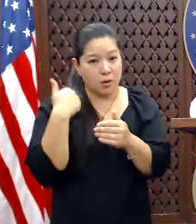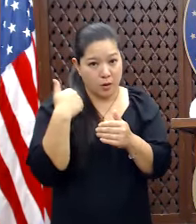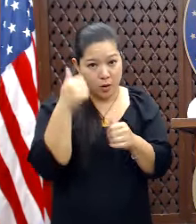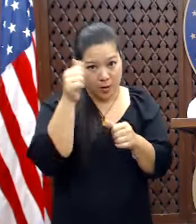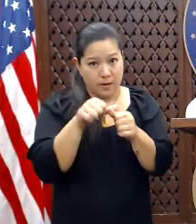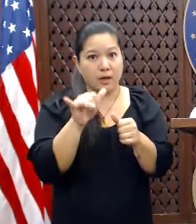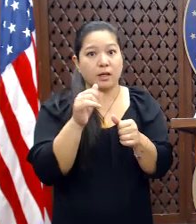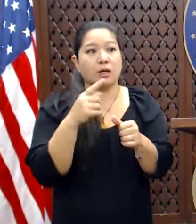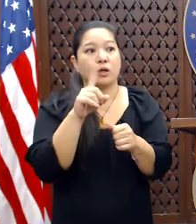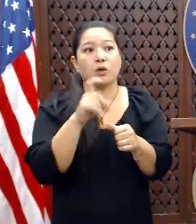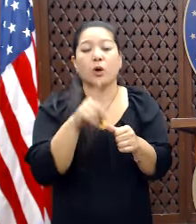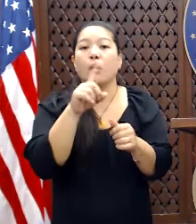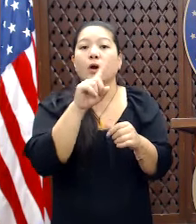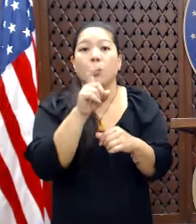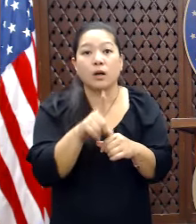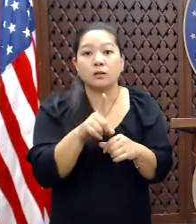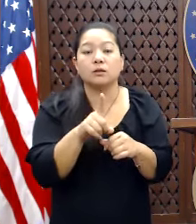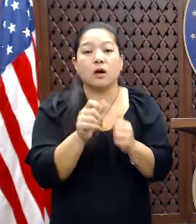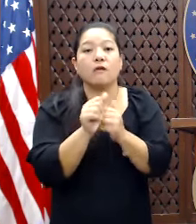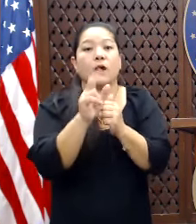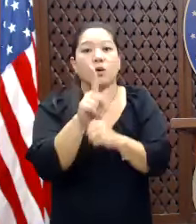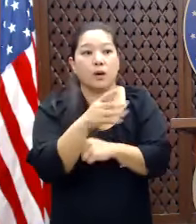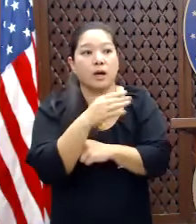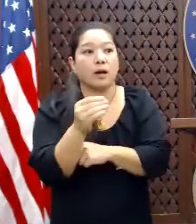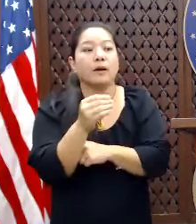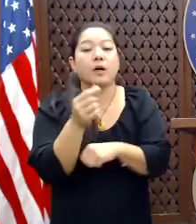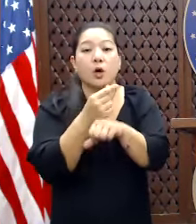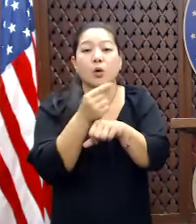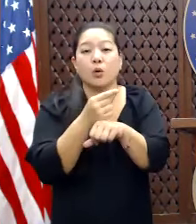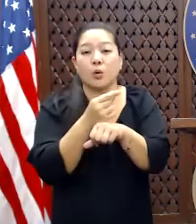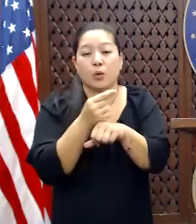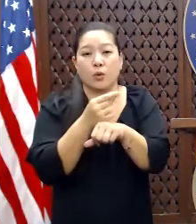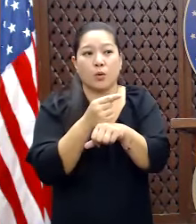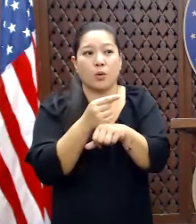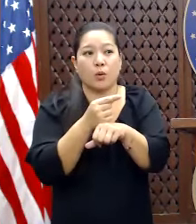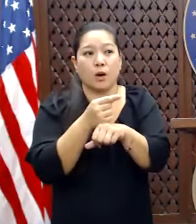And it's one question, one follow-up. We'll start with the Guam Daily Post.